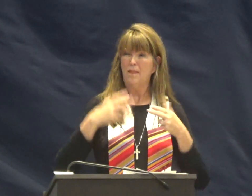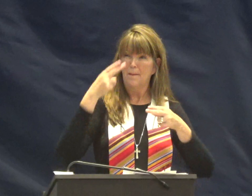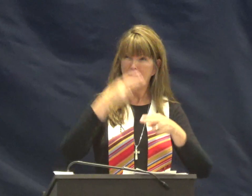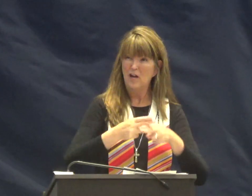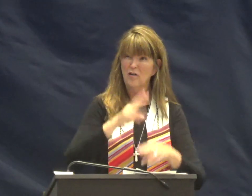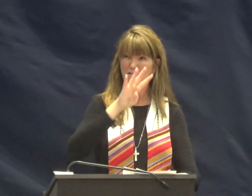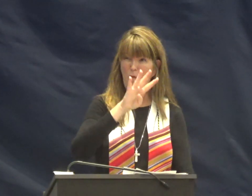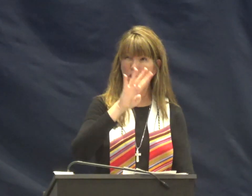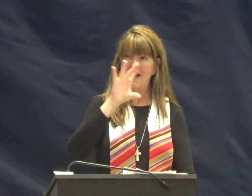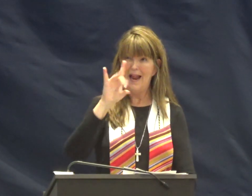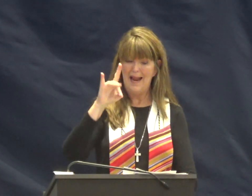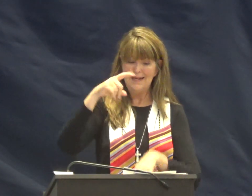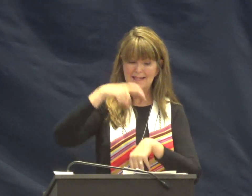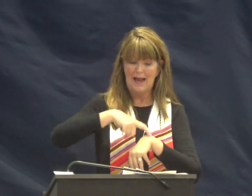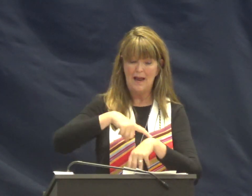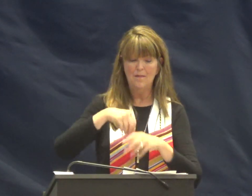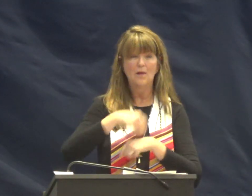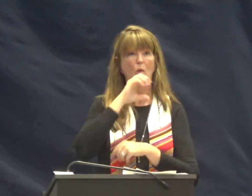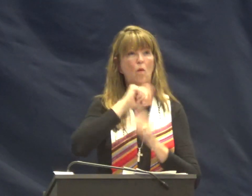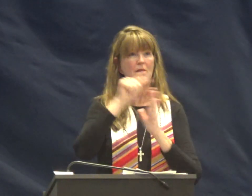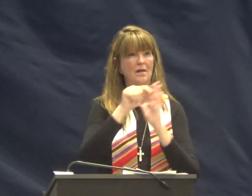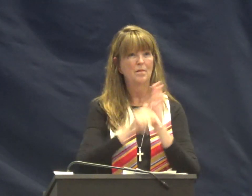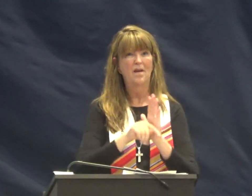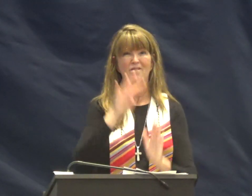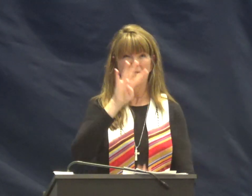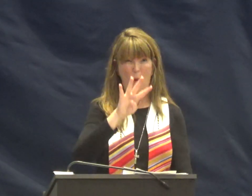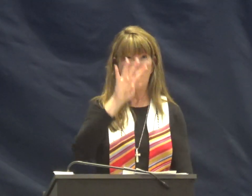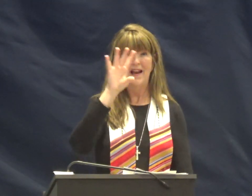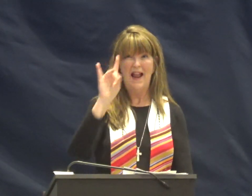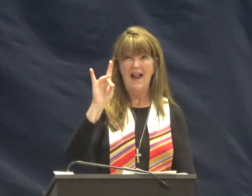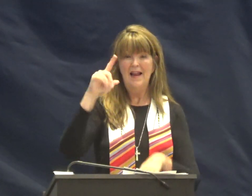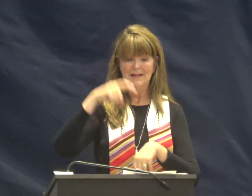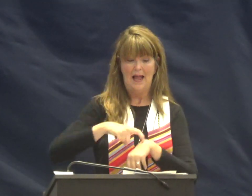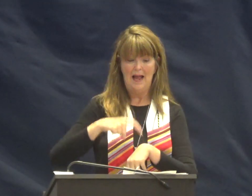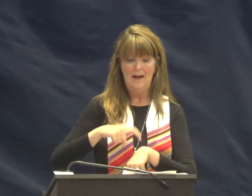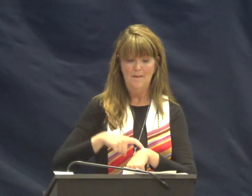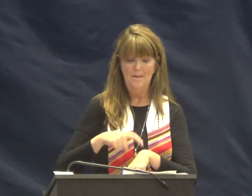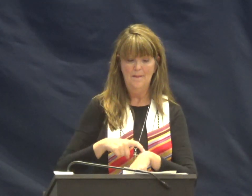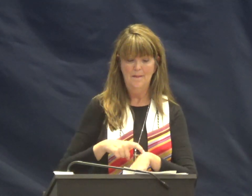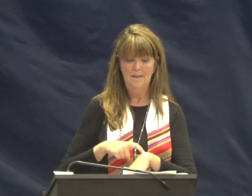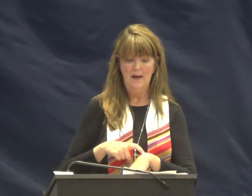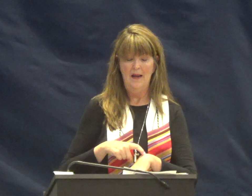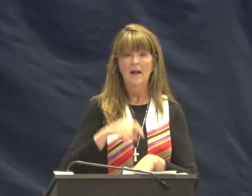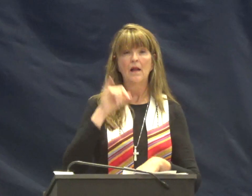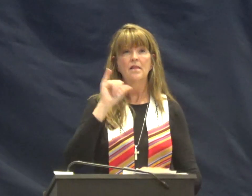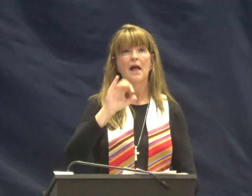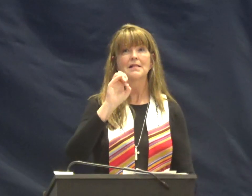repenting their lifestyle. You know, sackcloth was mentioned 48 times in the Old